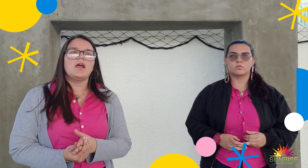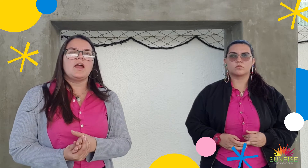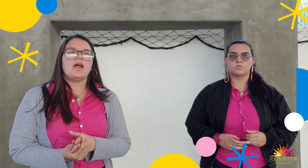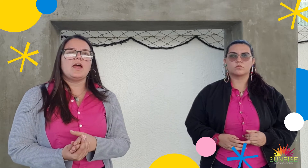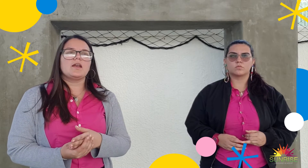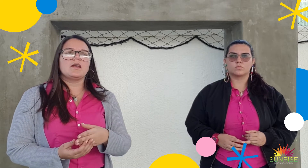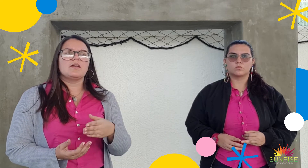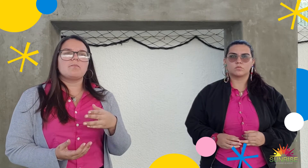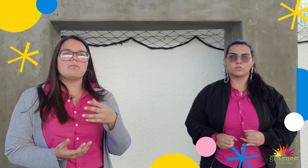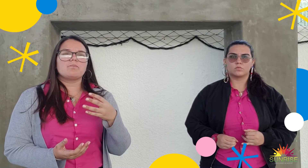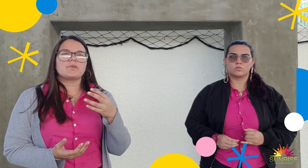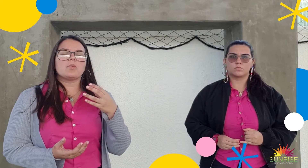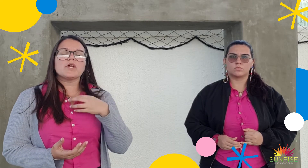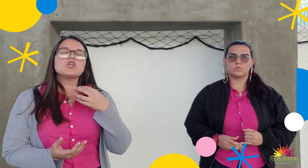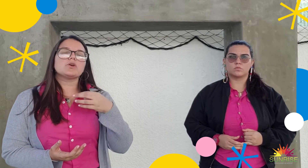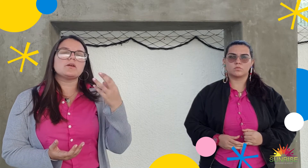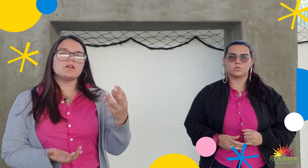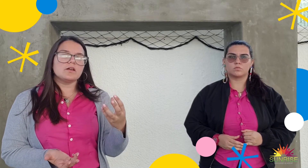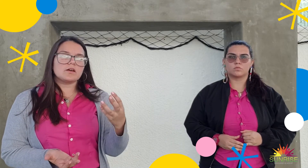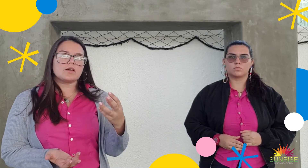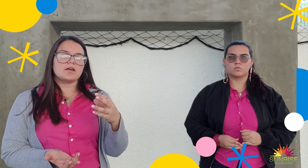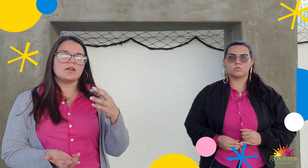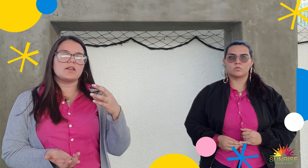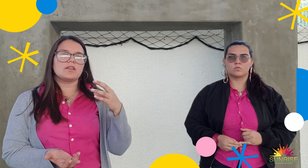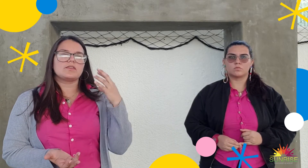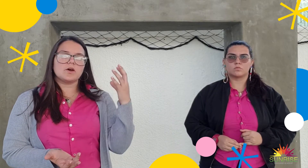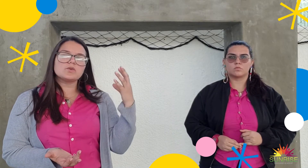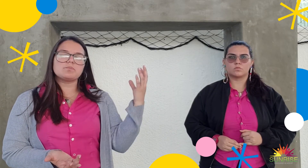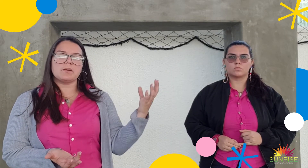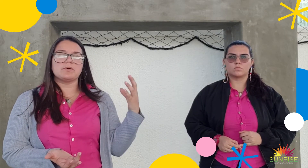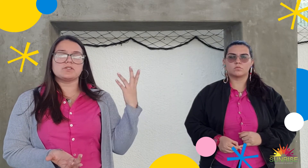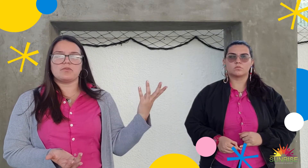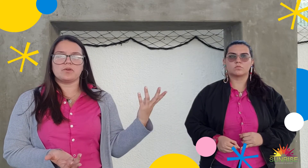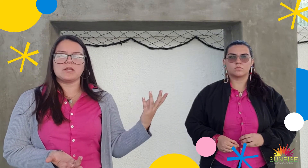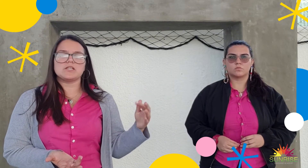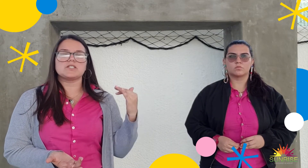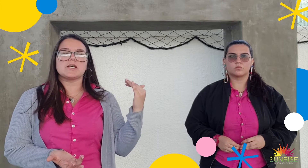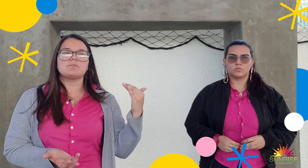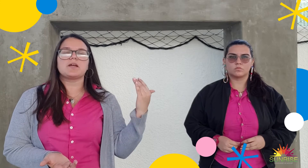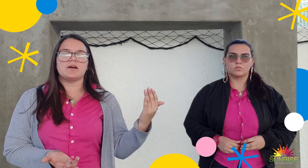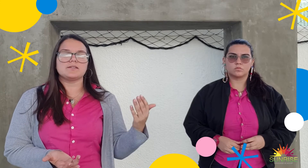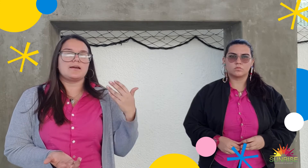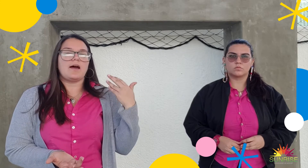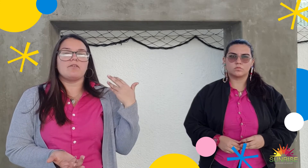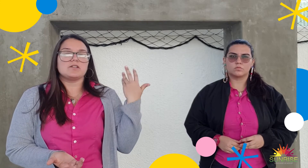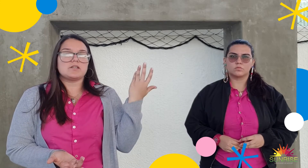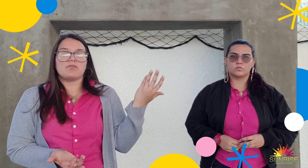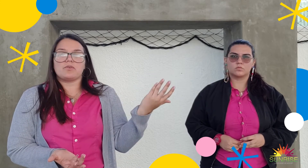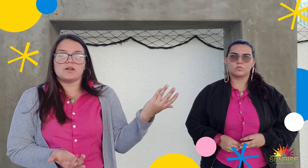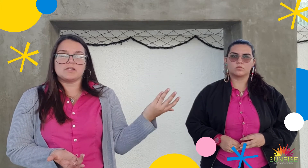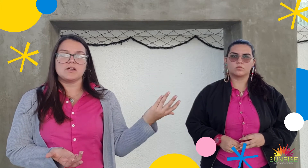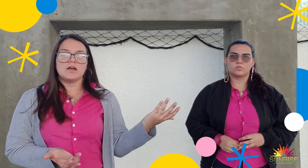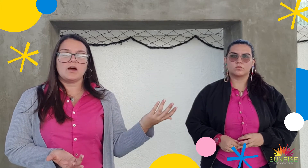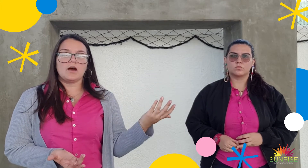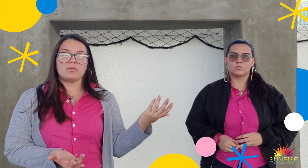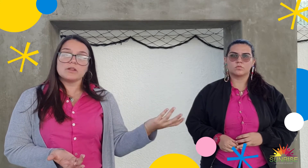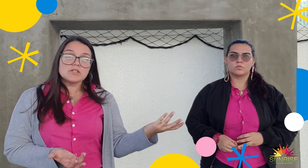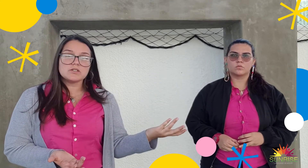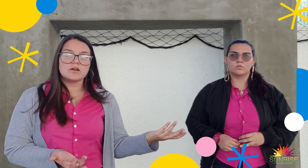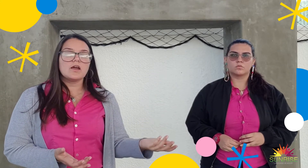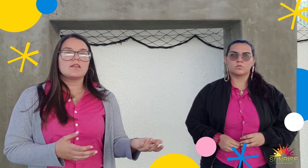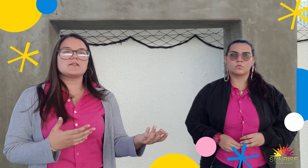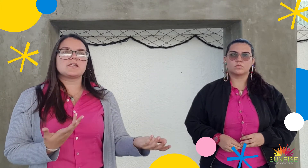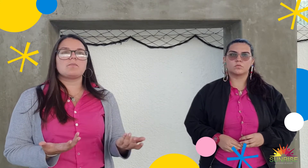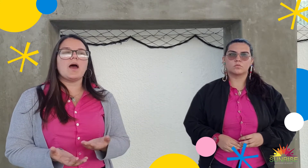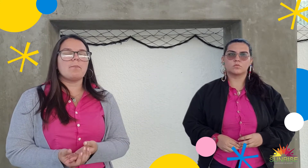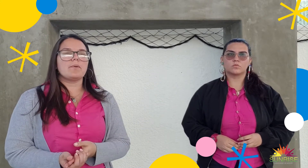religion. And we shouldn't look those people differently just because they have a different